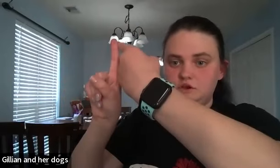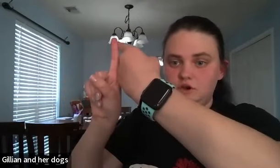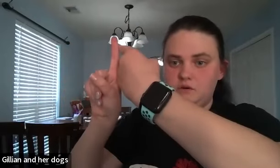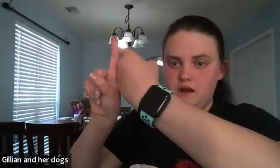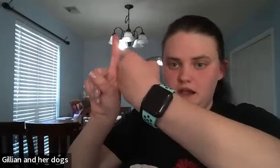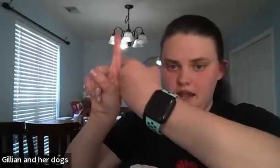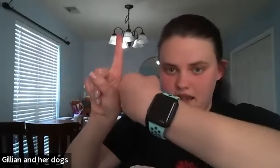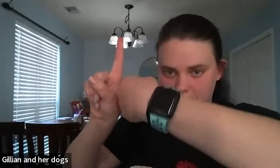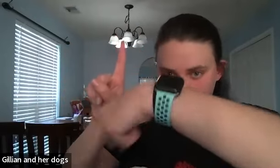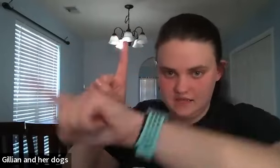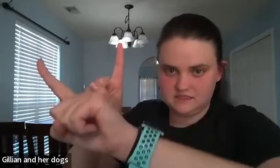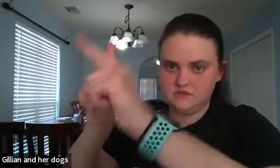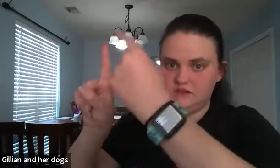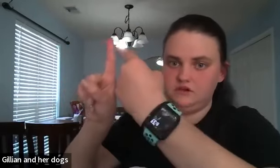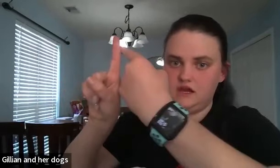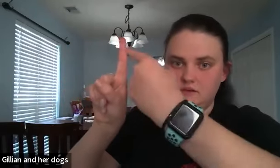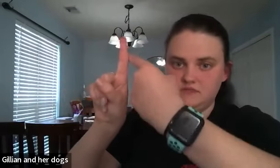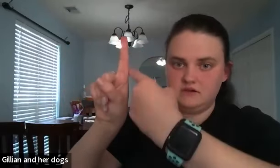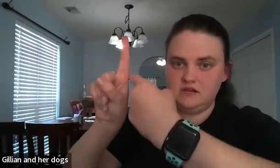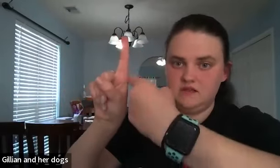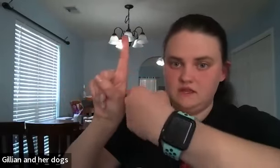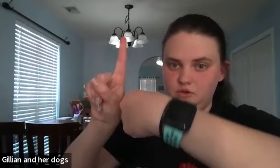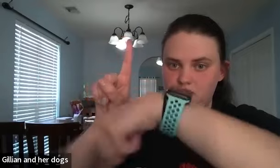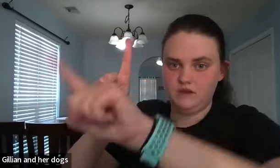go next month, like you kind of come down it and then loop around.